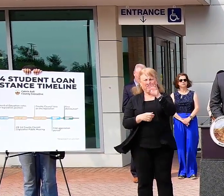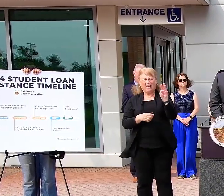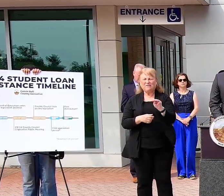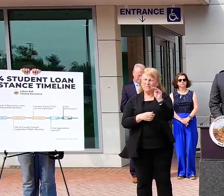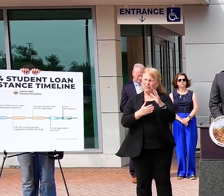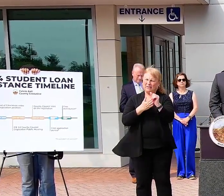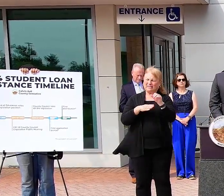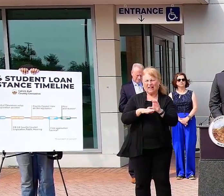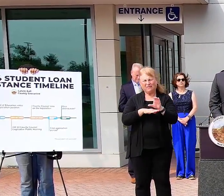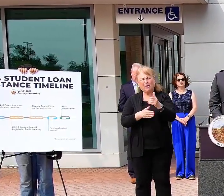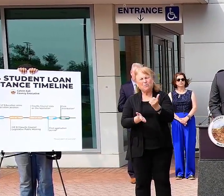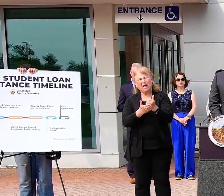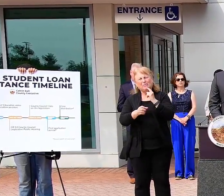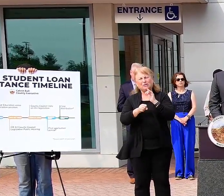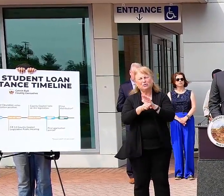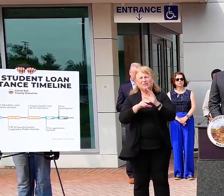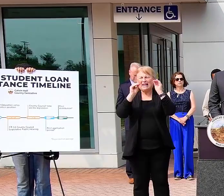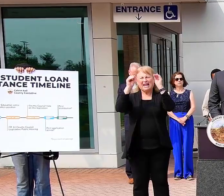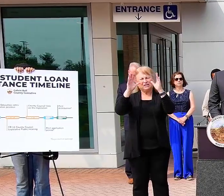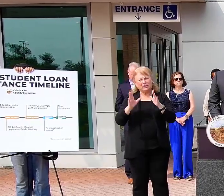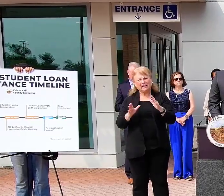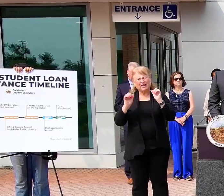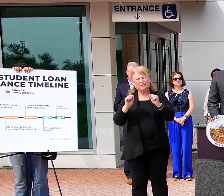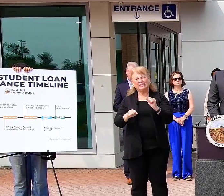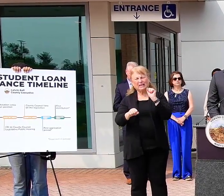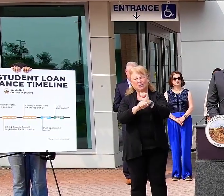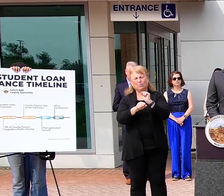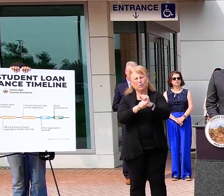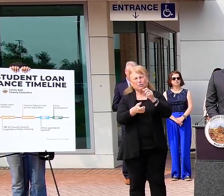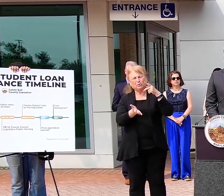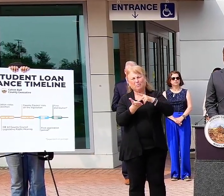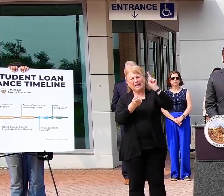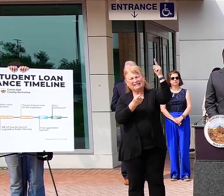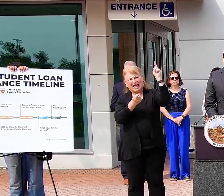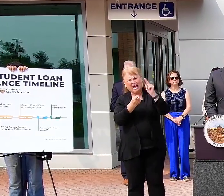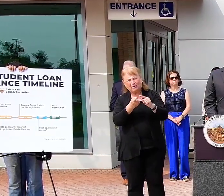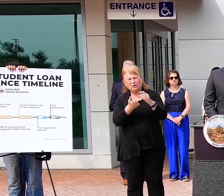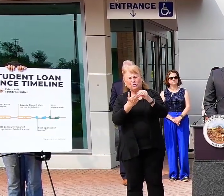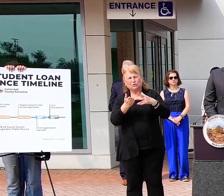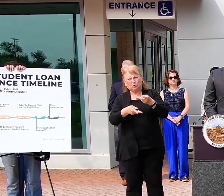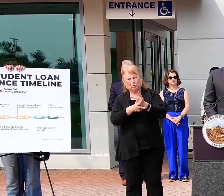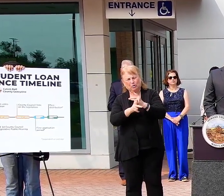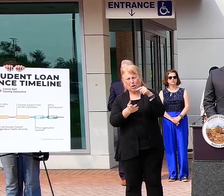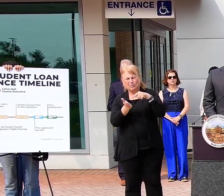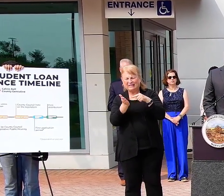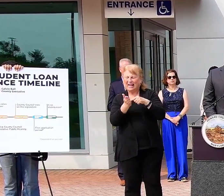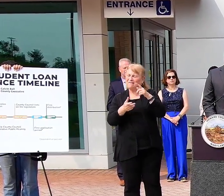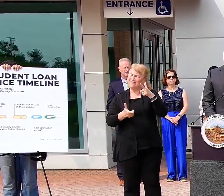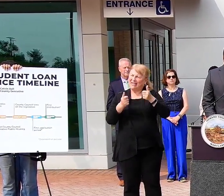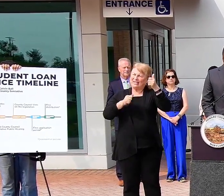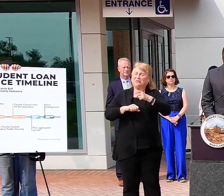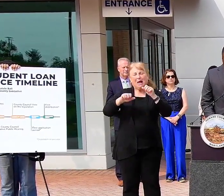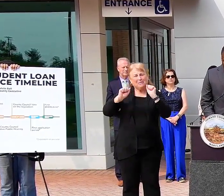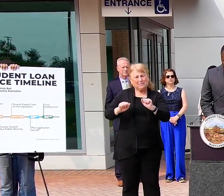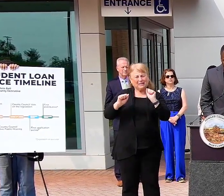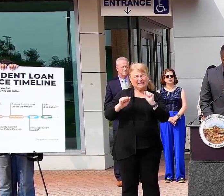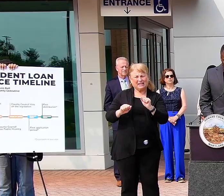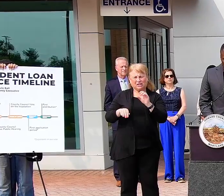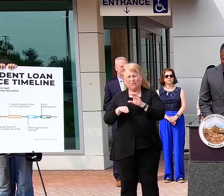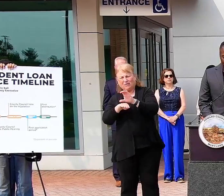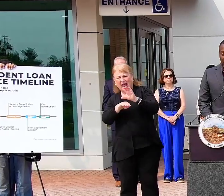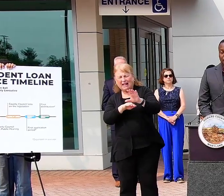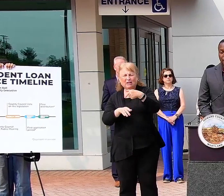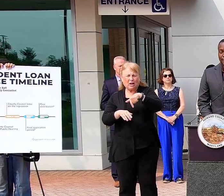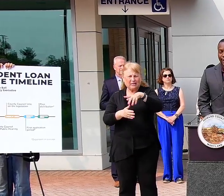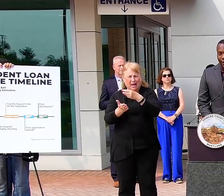million investment will help ensure that our educators can work to pay down their student loan debt faster and potentially reallocate